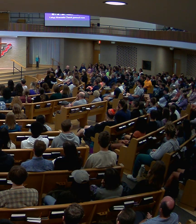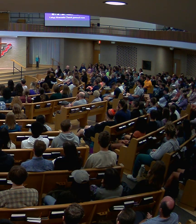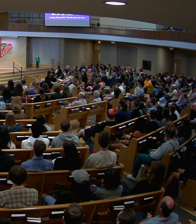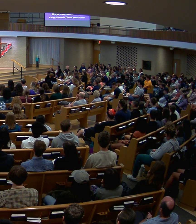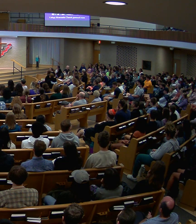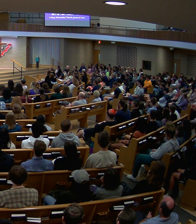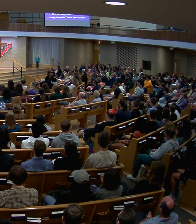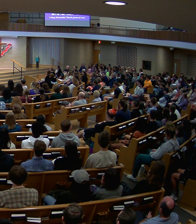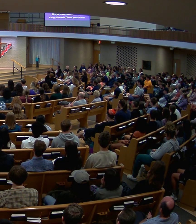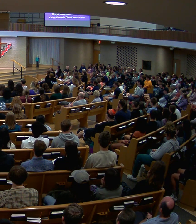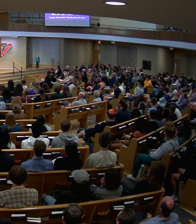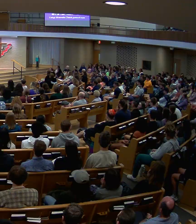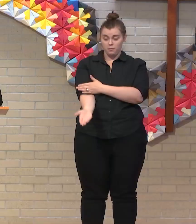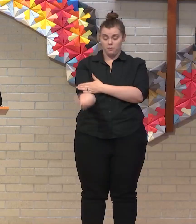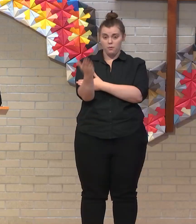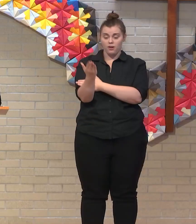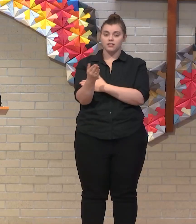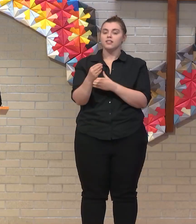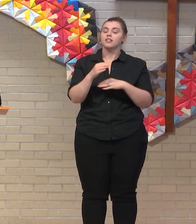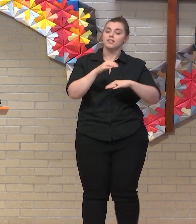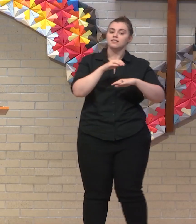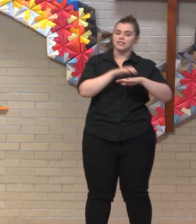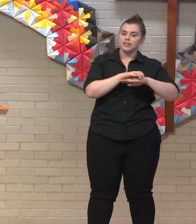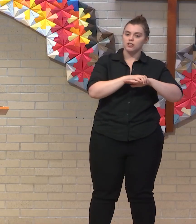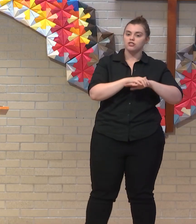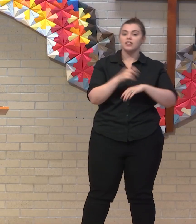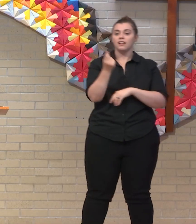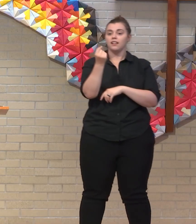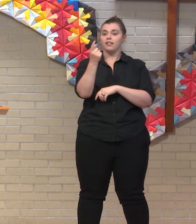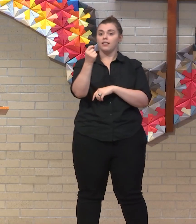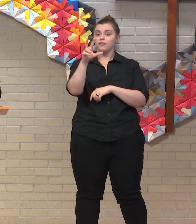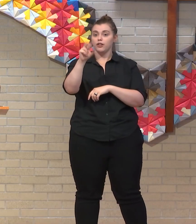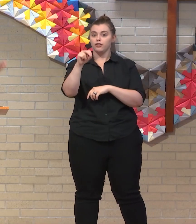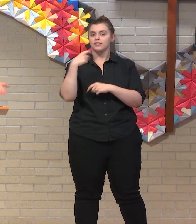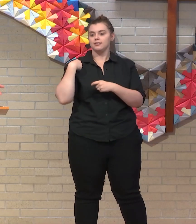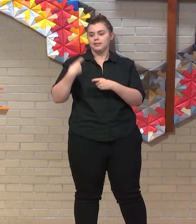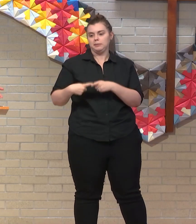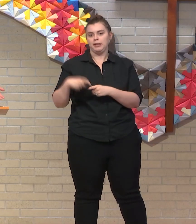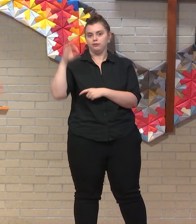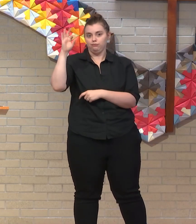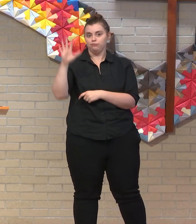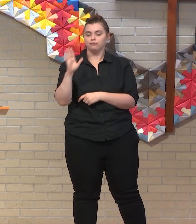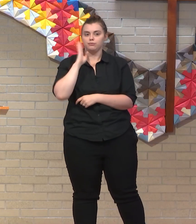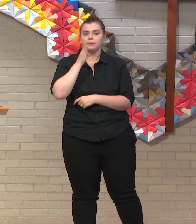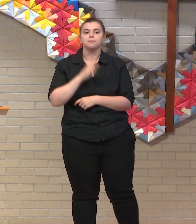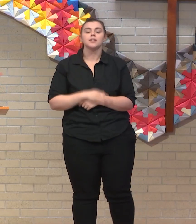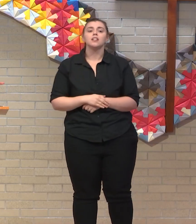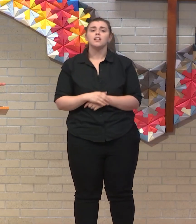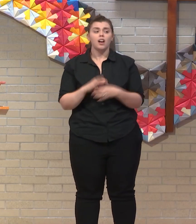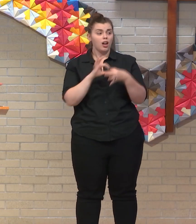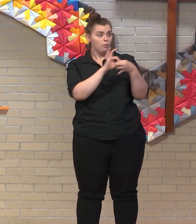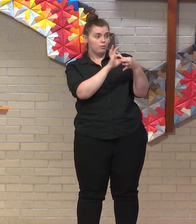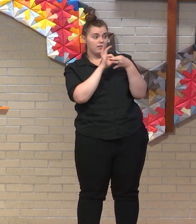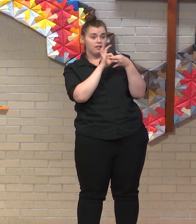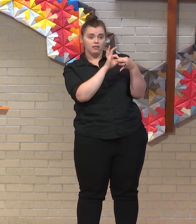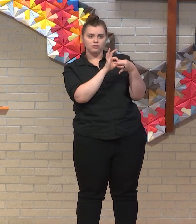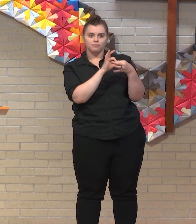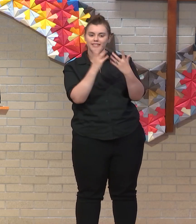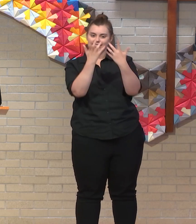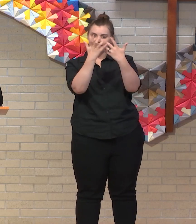at 9:30 a.m. in English or at 11:30 in Spanish. Our relationship with CMC is